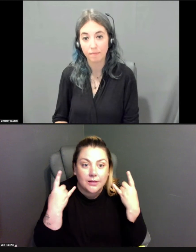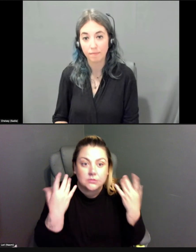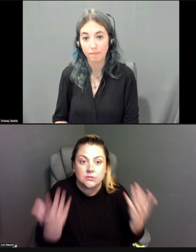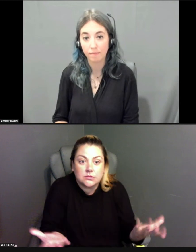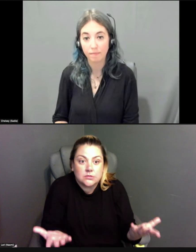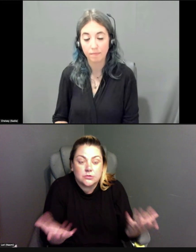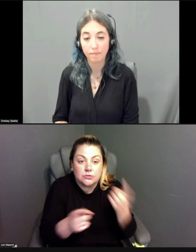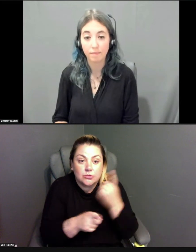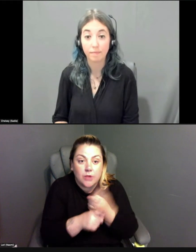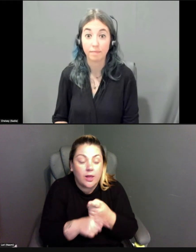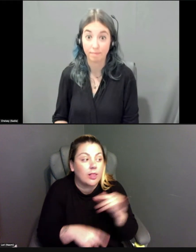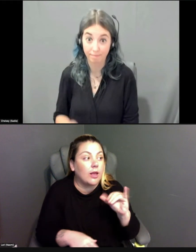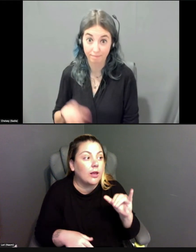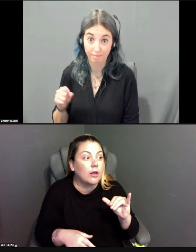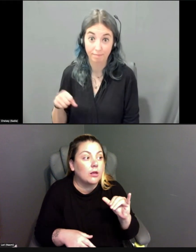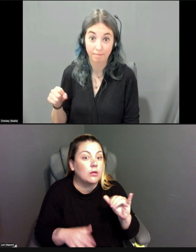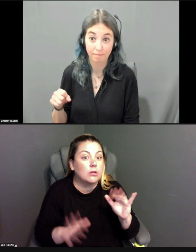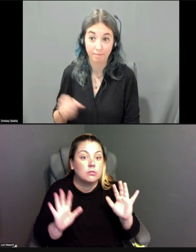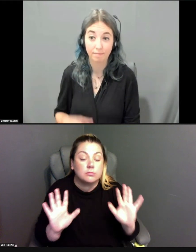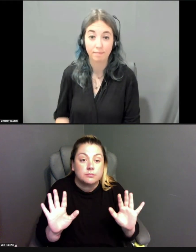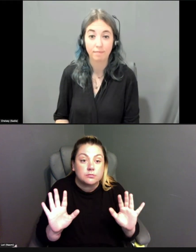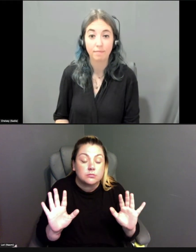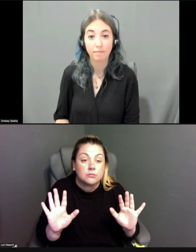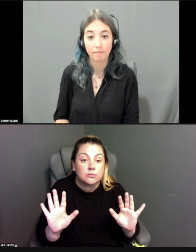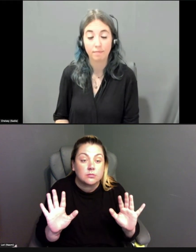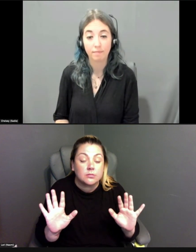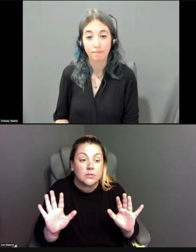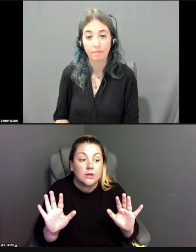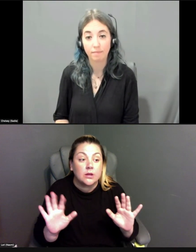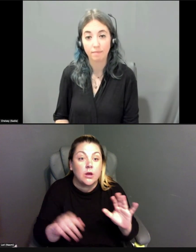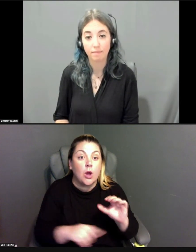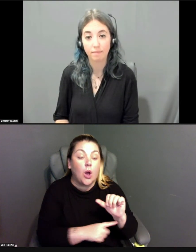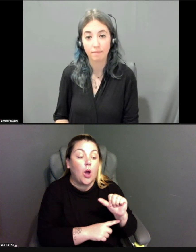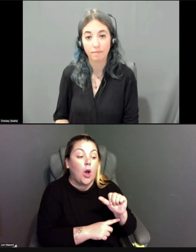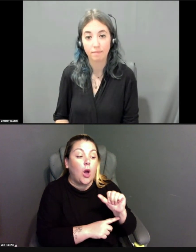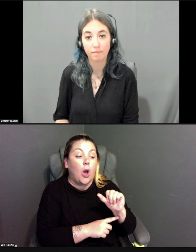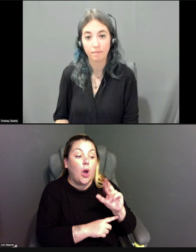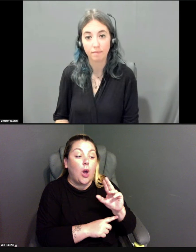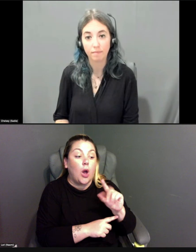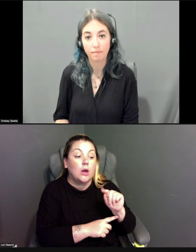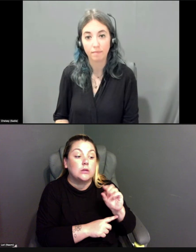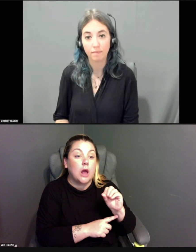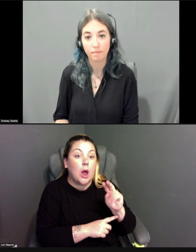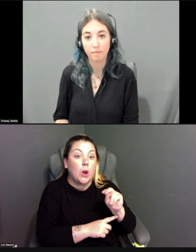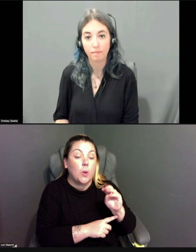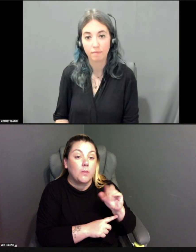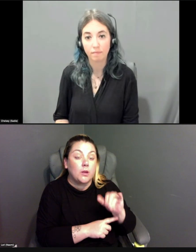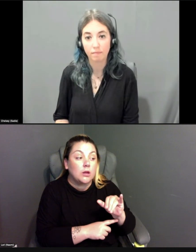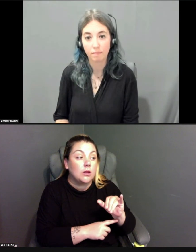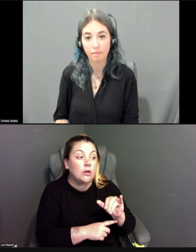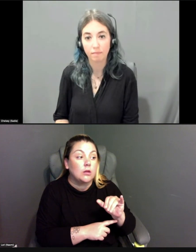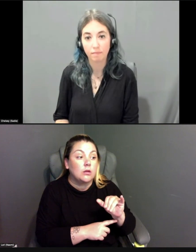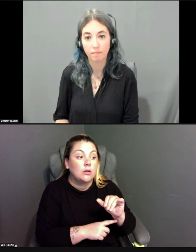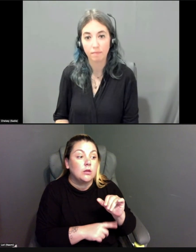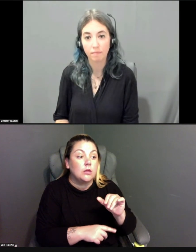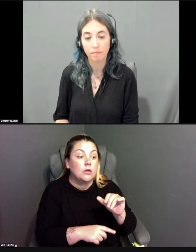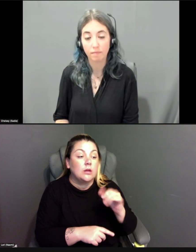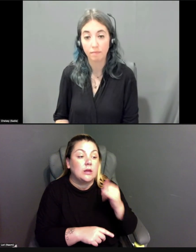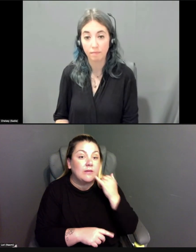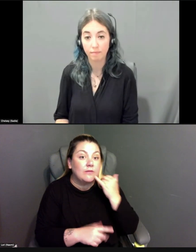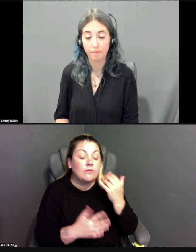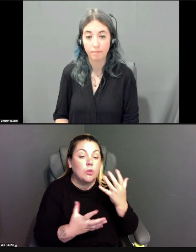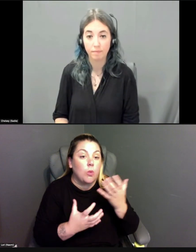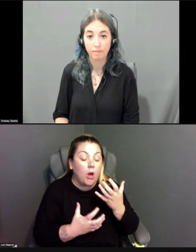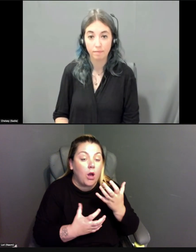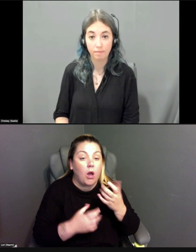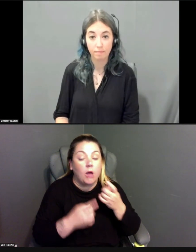okay, like it's not autonomy to choose not to wear a mask or get a vaccine because it has a